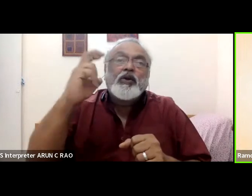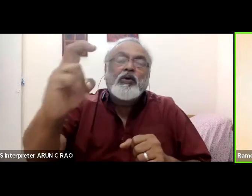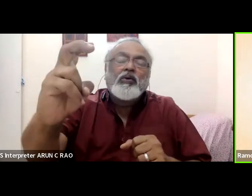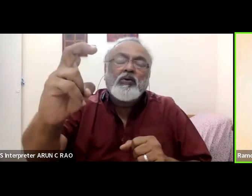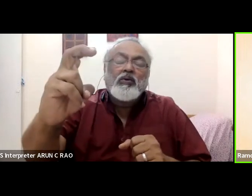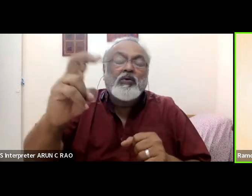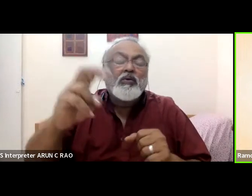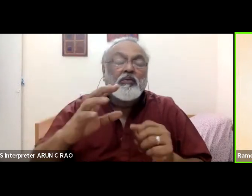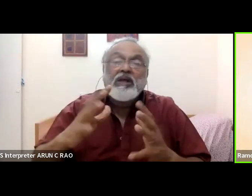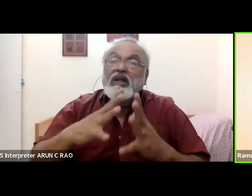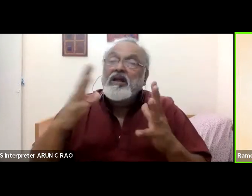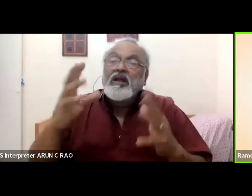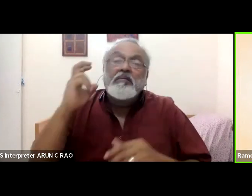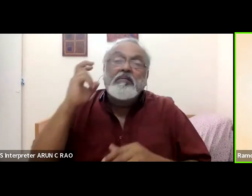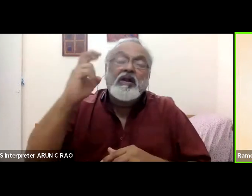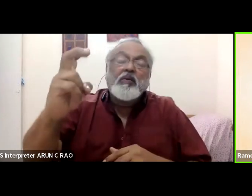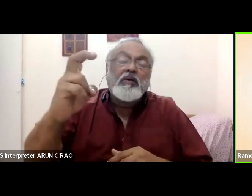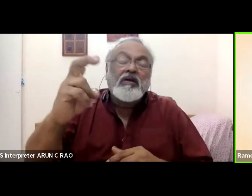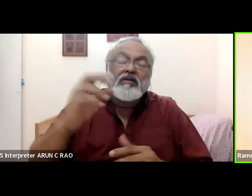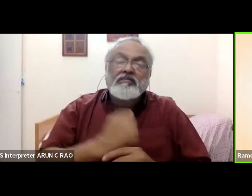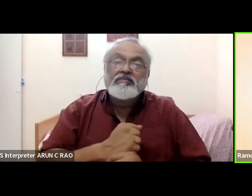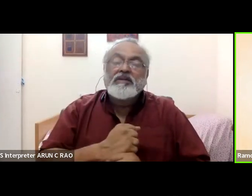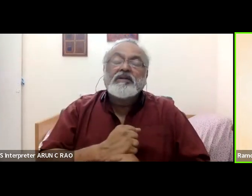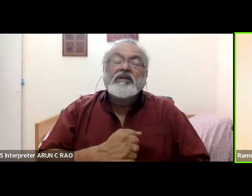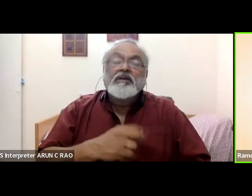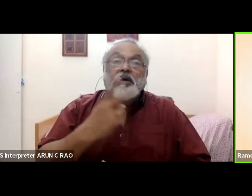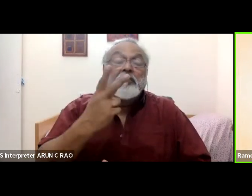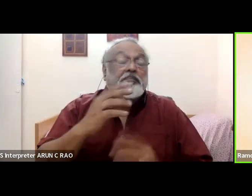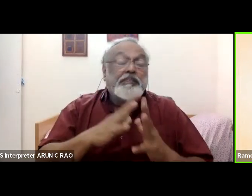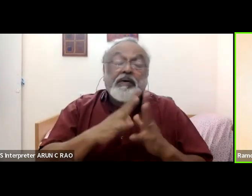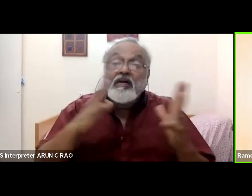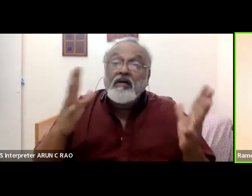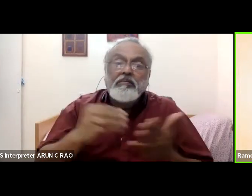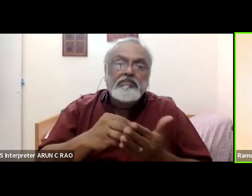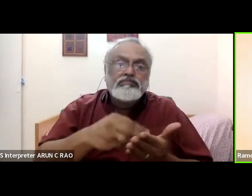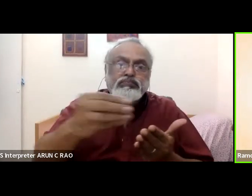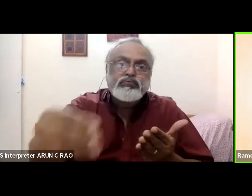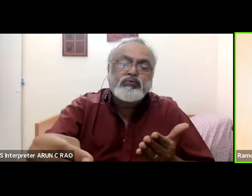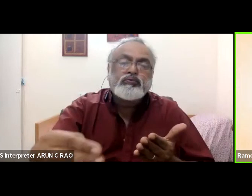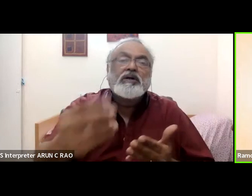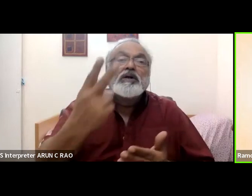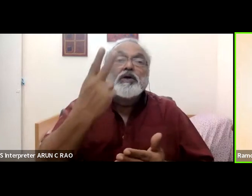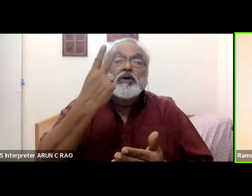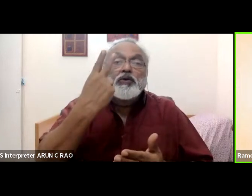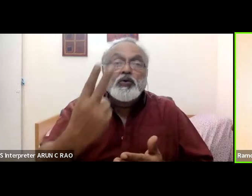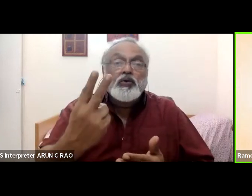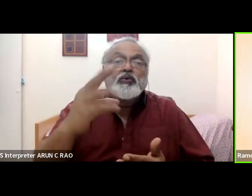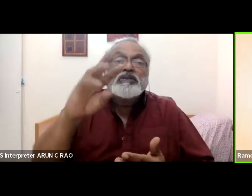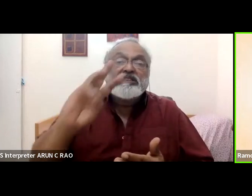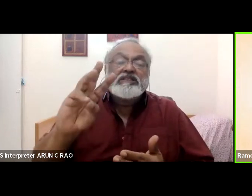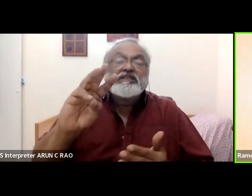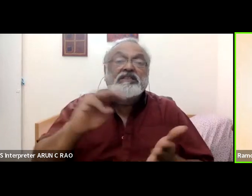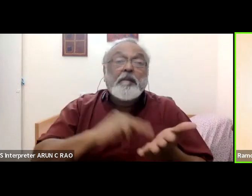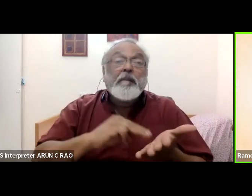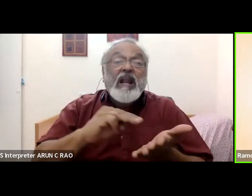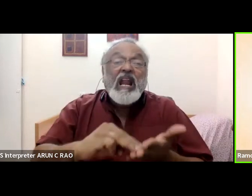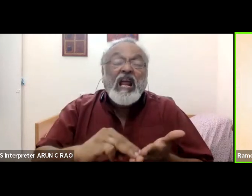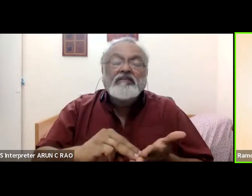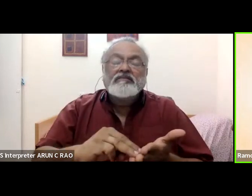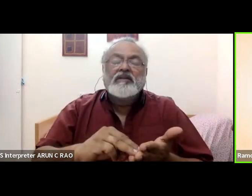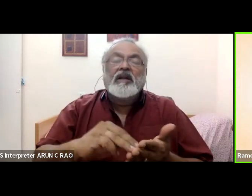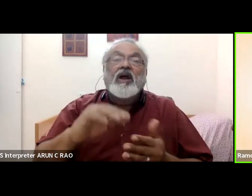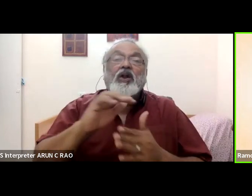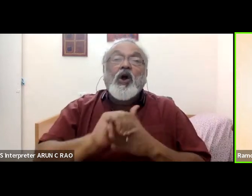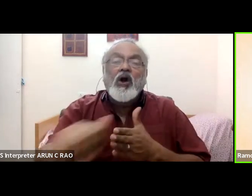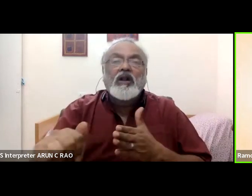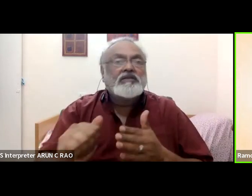more than $26 million, and the government is very keen to move forward with it. And this actually